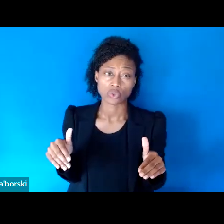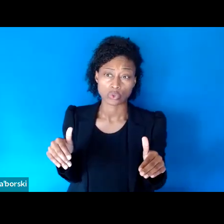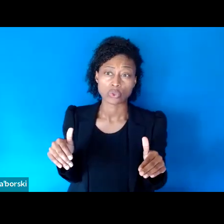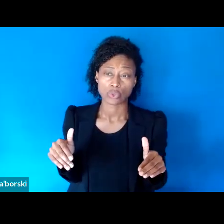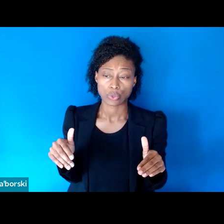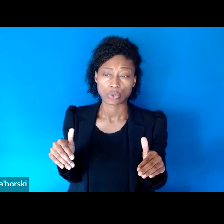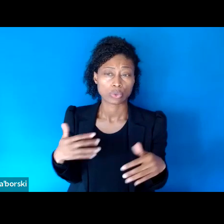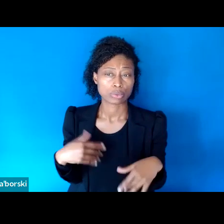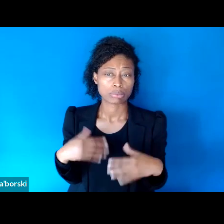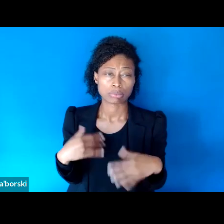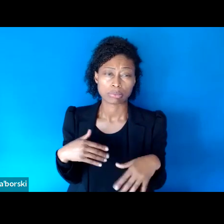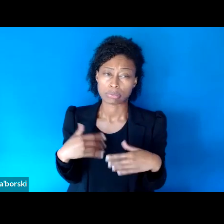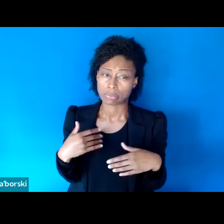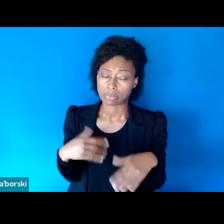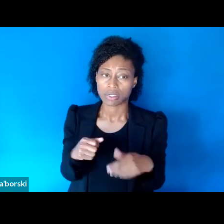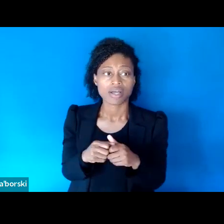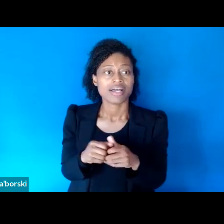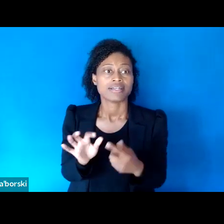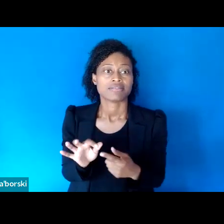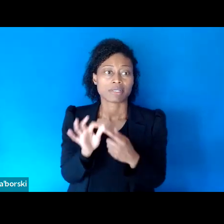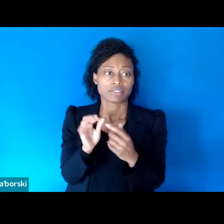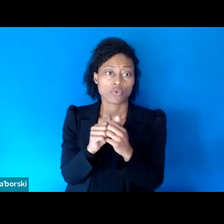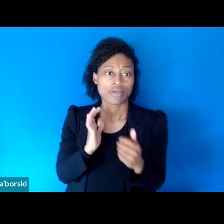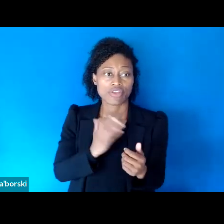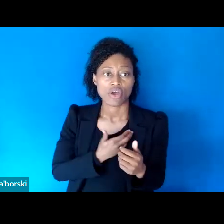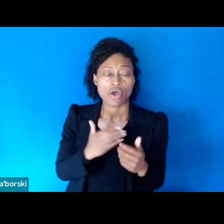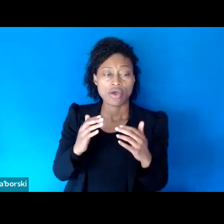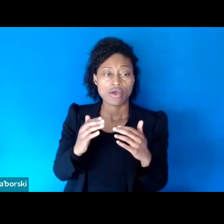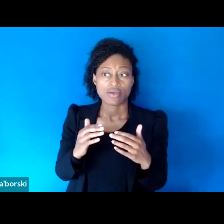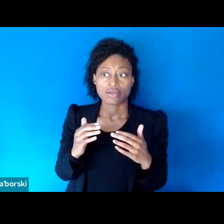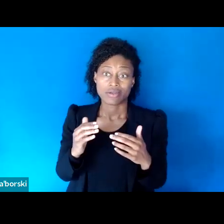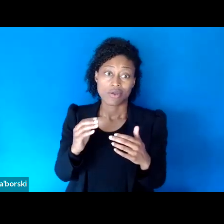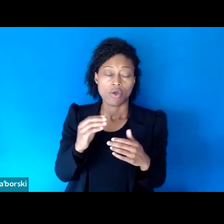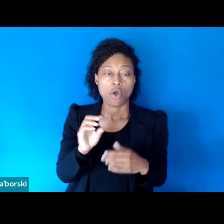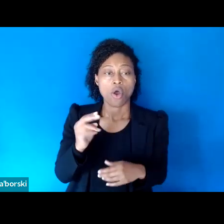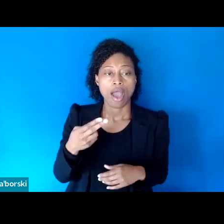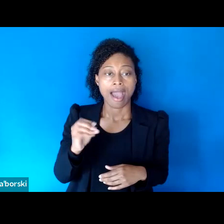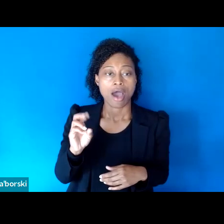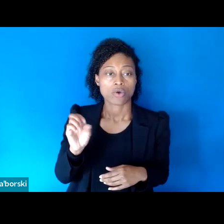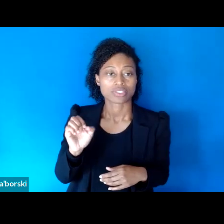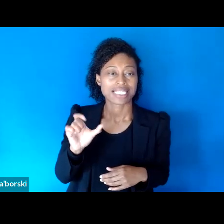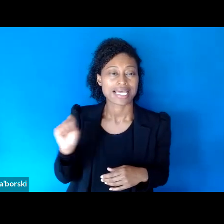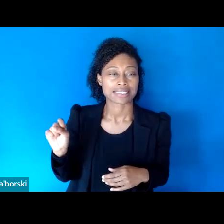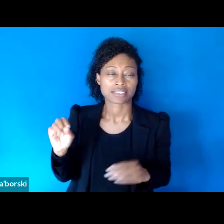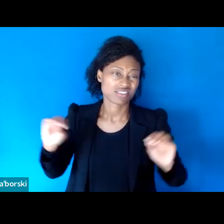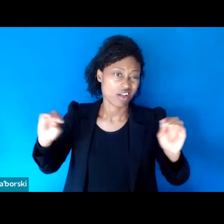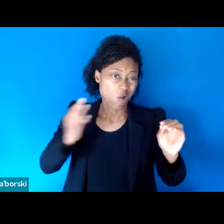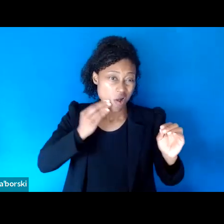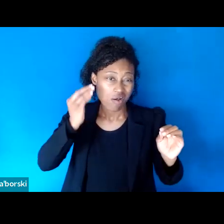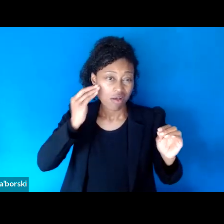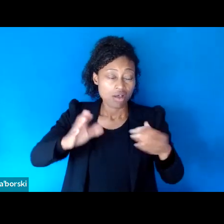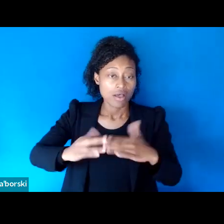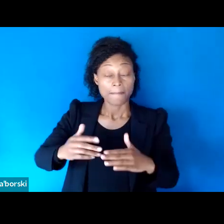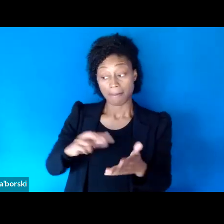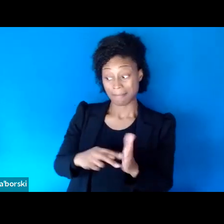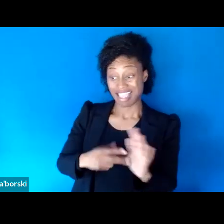and specifically with we have a large houseless community. And so that means our center showing